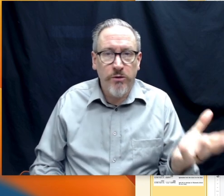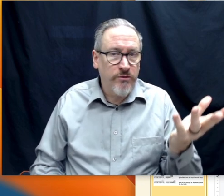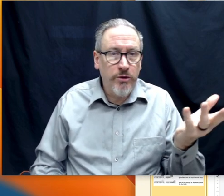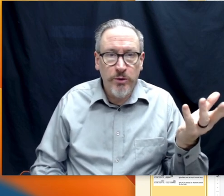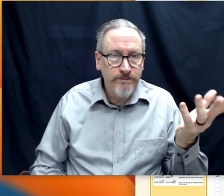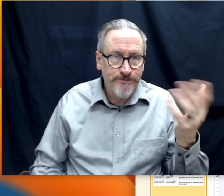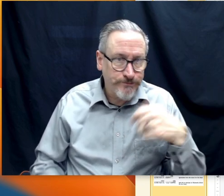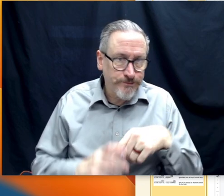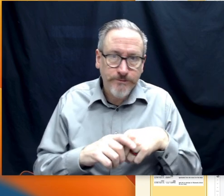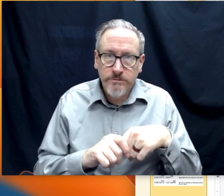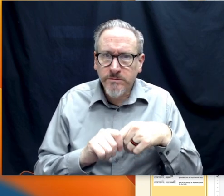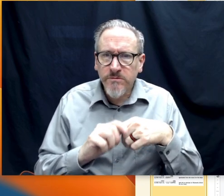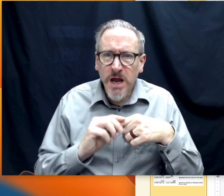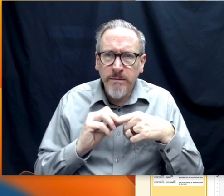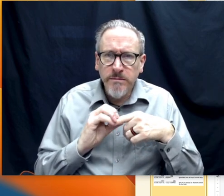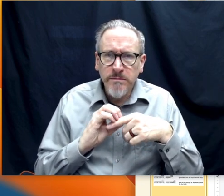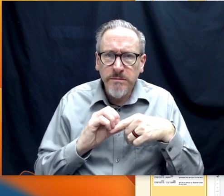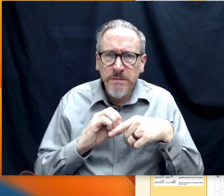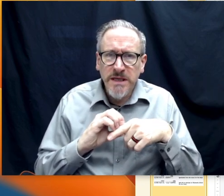you can go through.